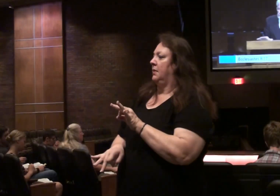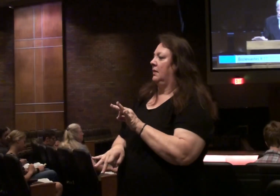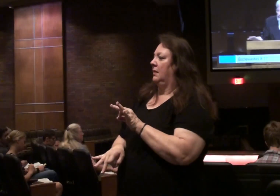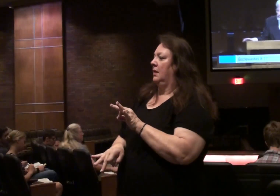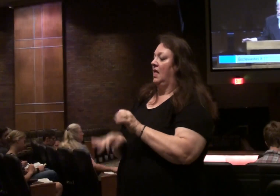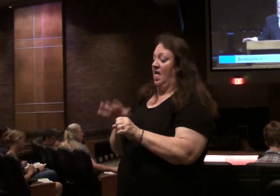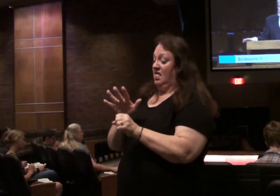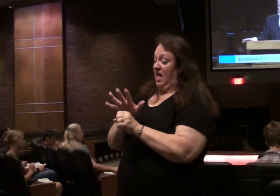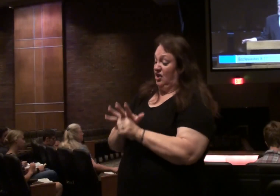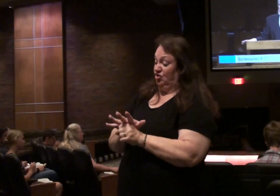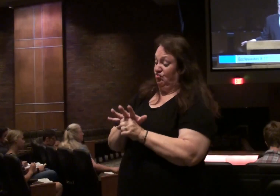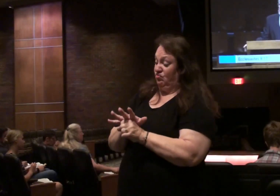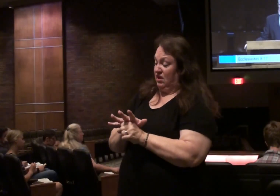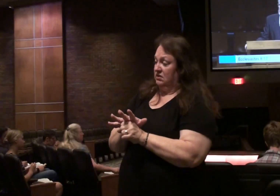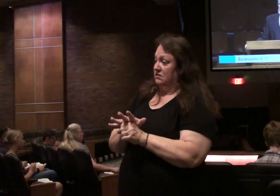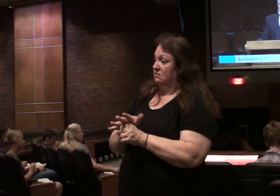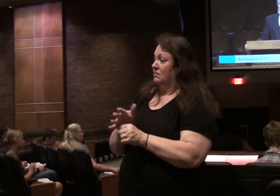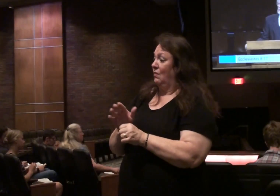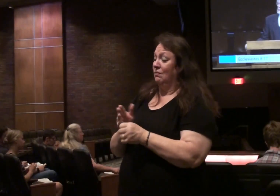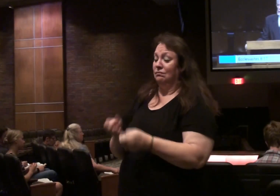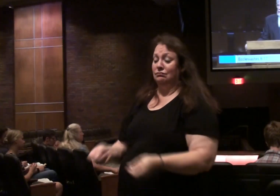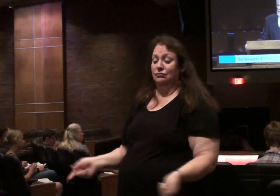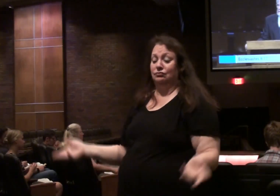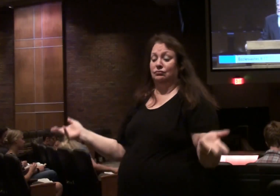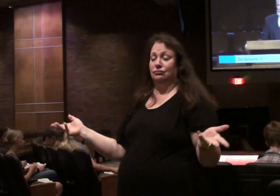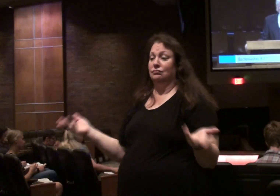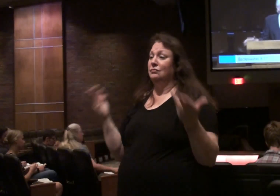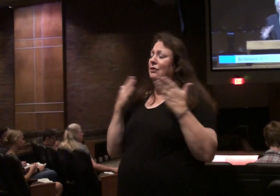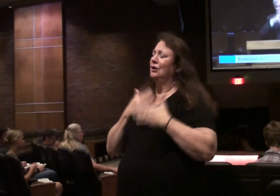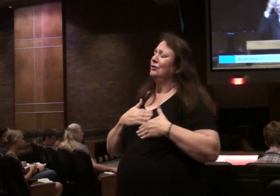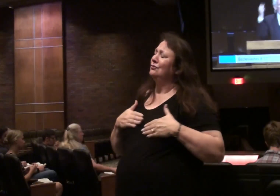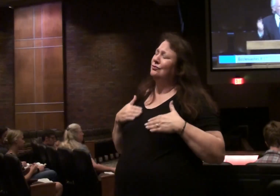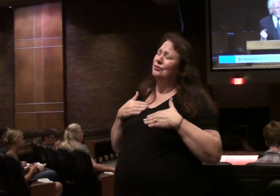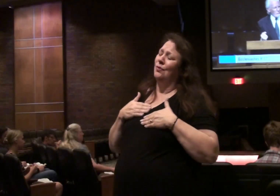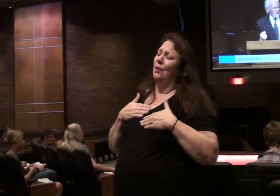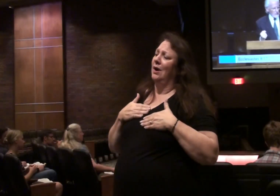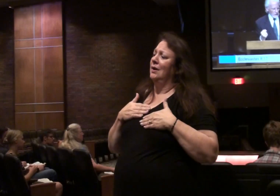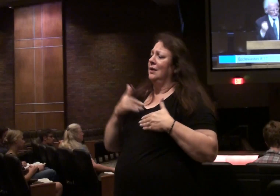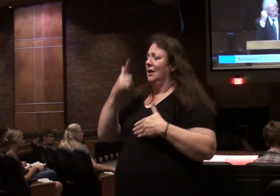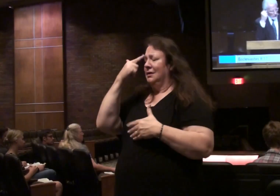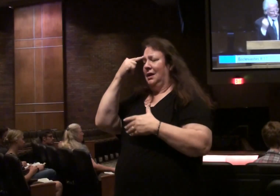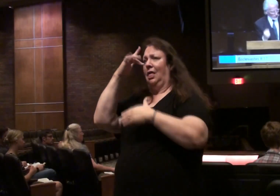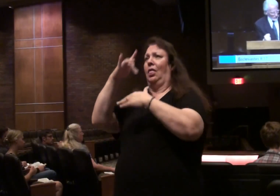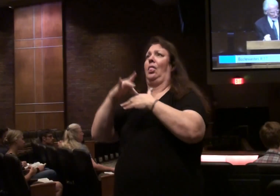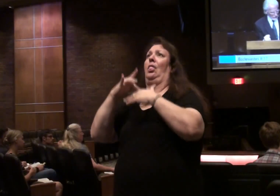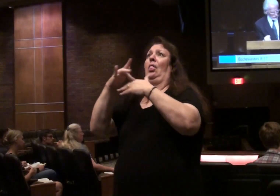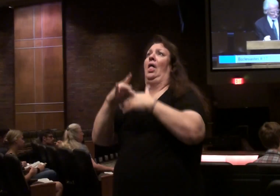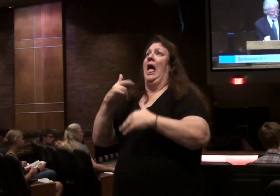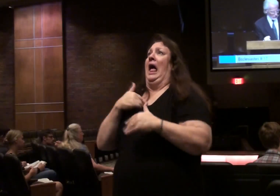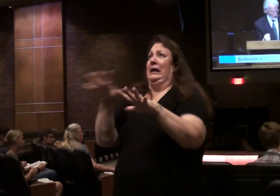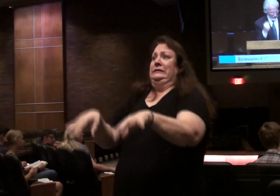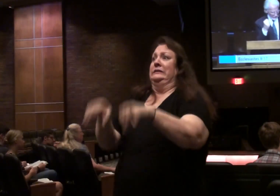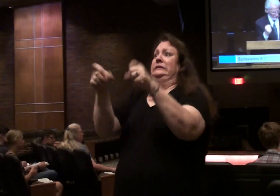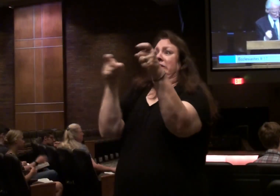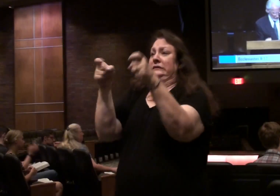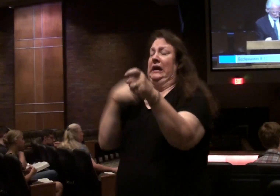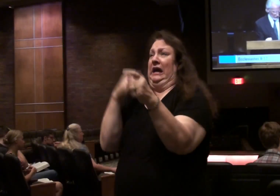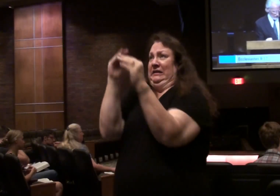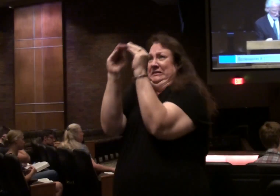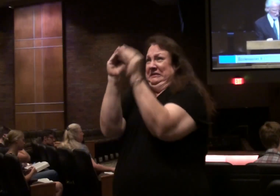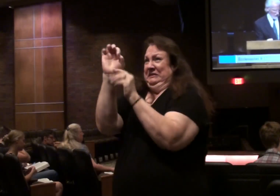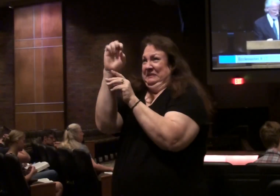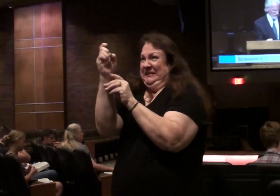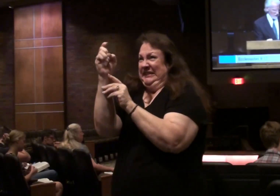of the stress that keeps me from enjoying. I'm so caught up in thinking I have to take control of this, I have to